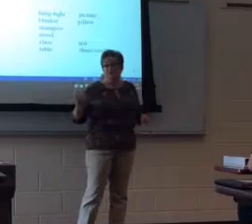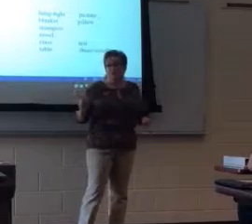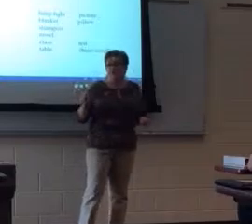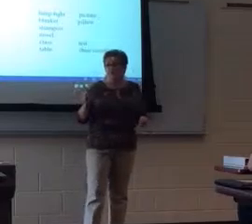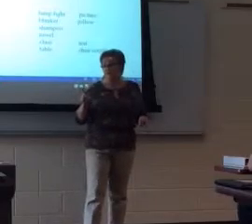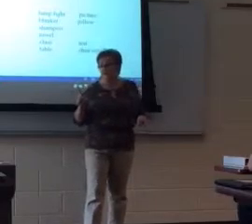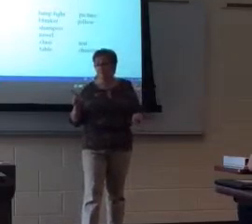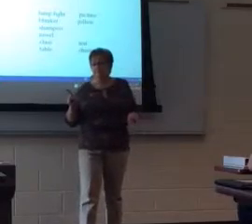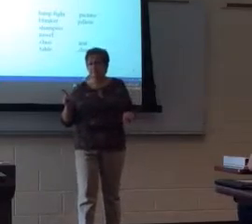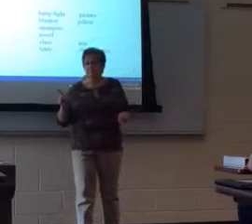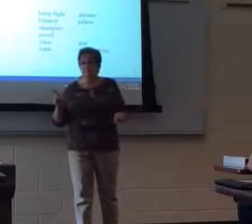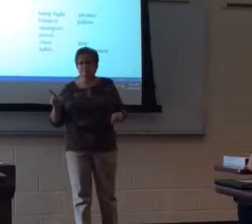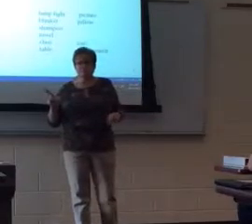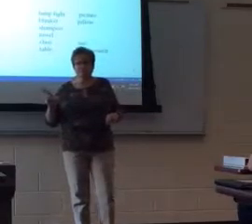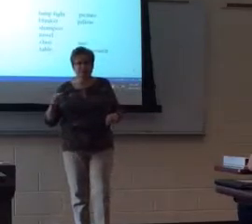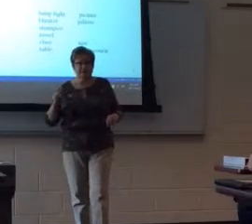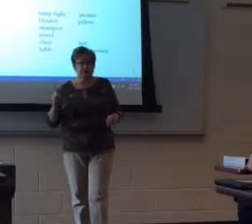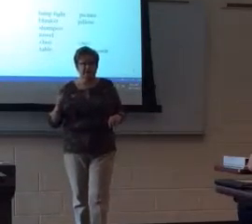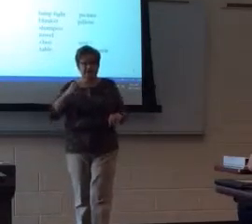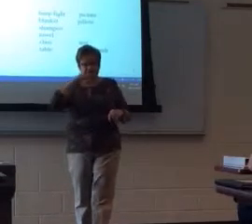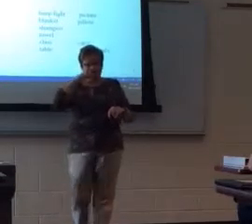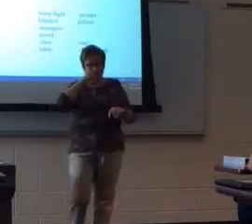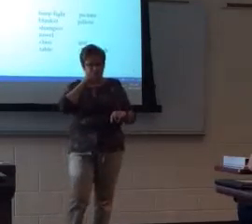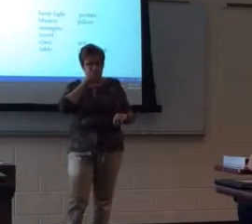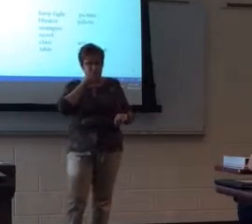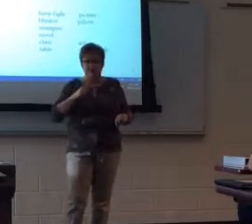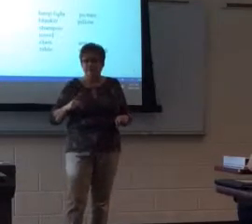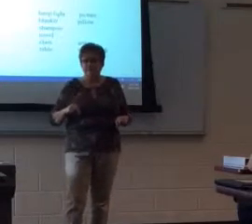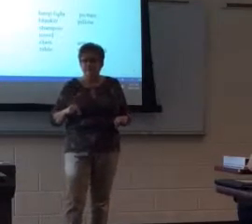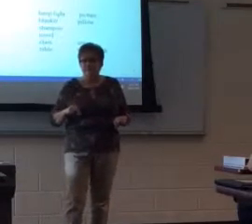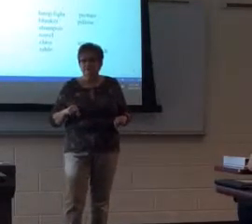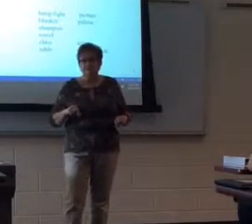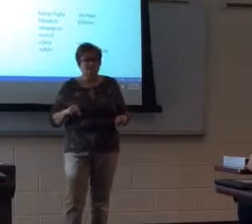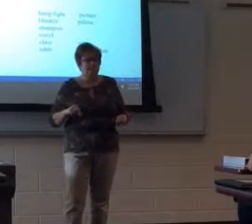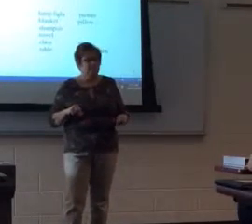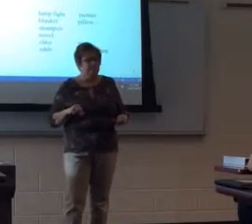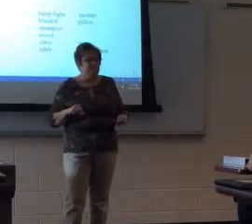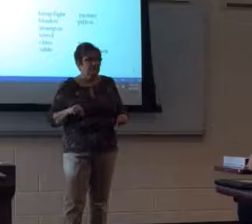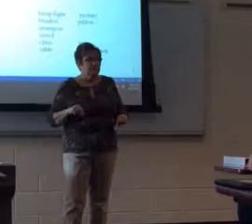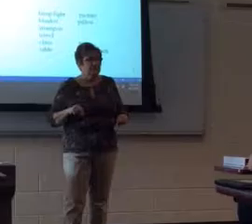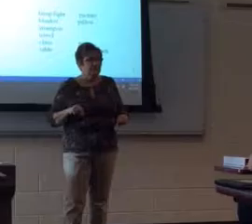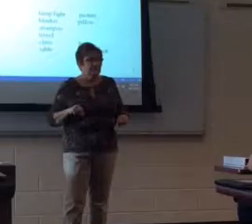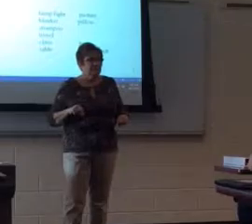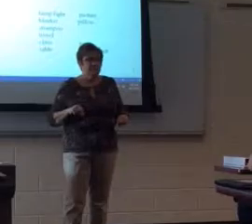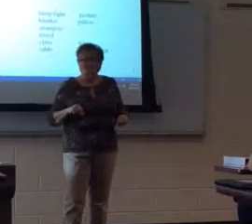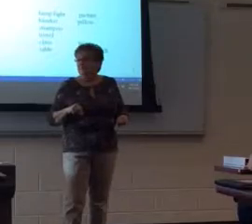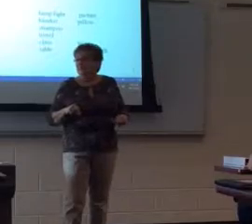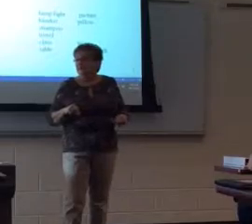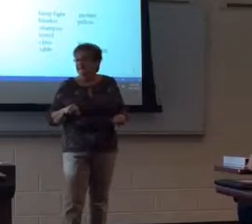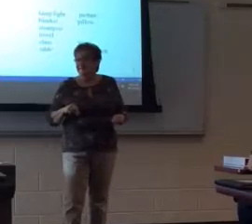you prefer? Trick and candy or trick and treat? Trick and candy.